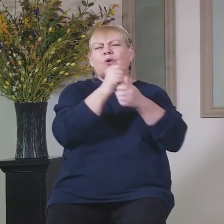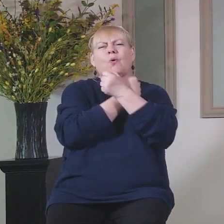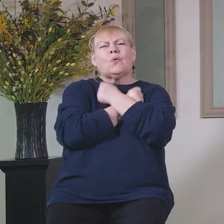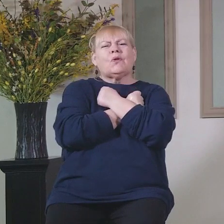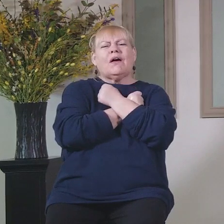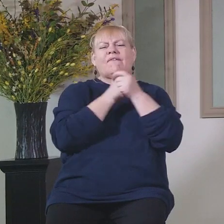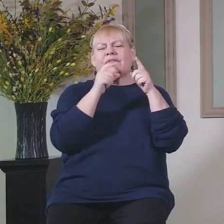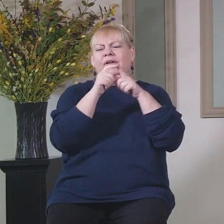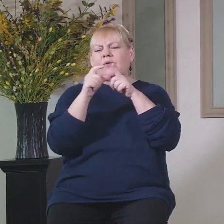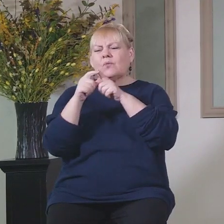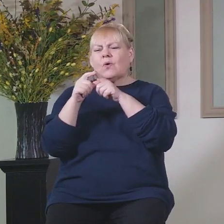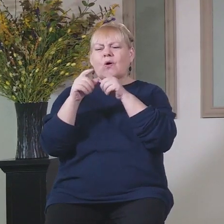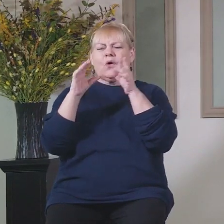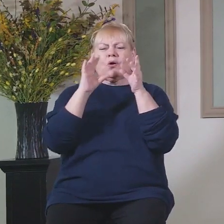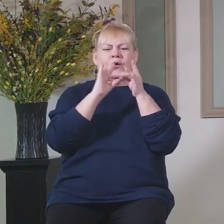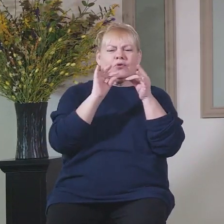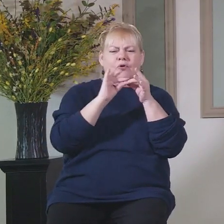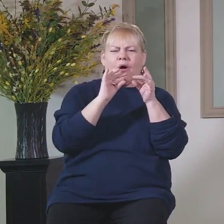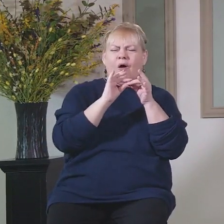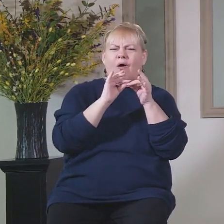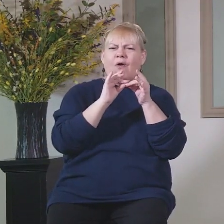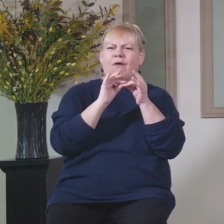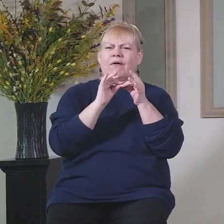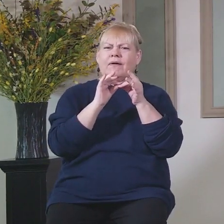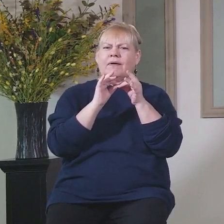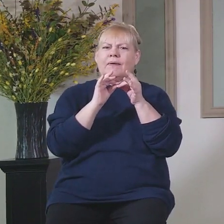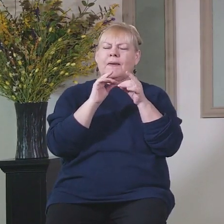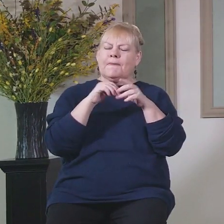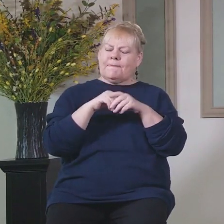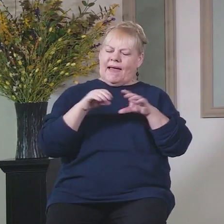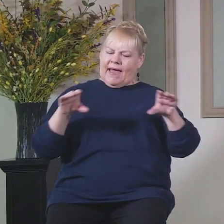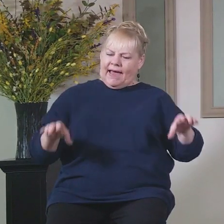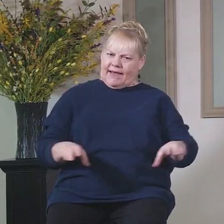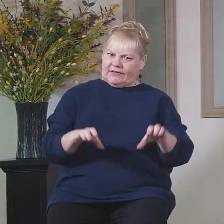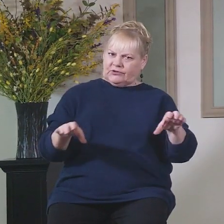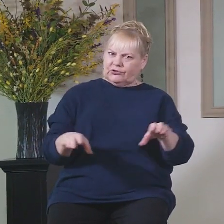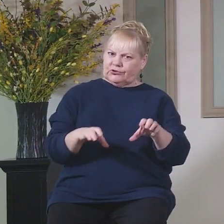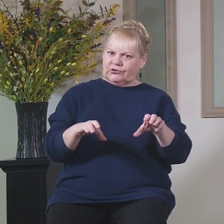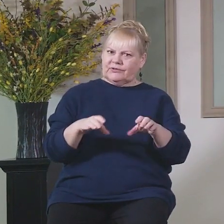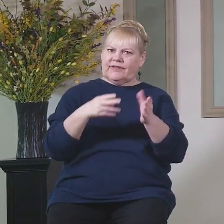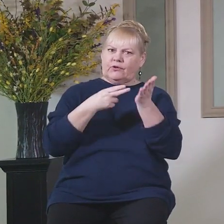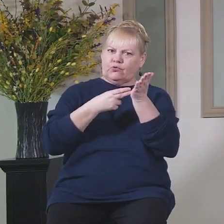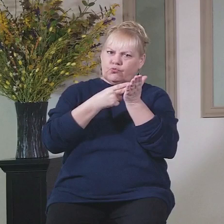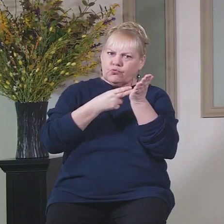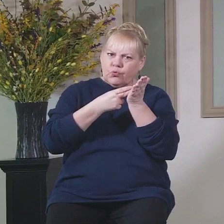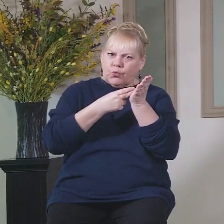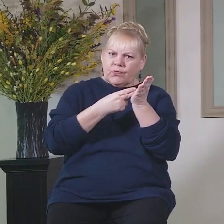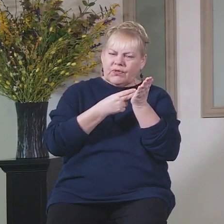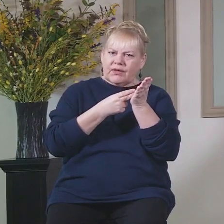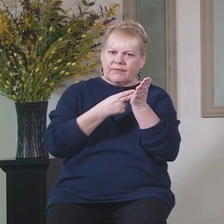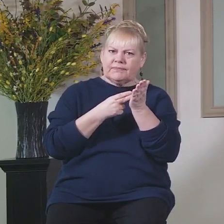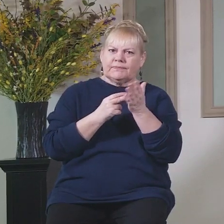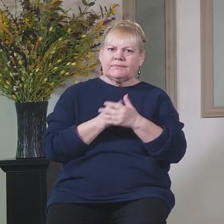in word or talk, but in deed and in truth.